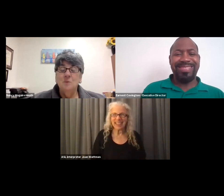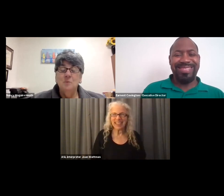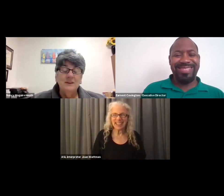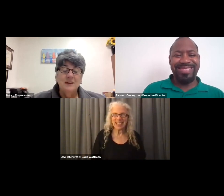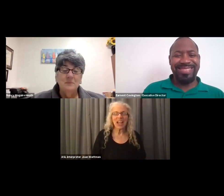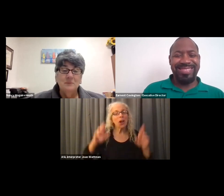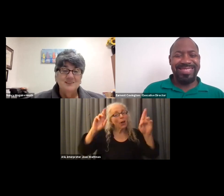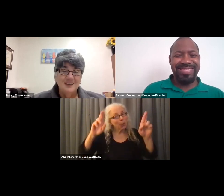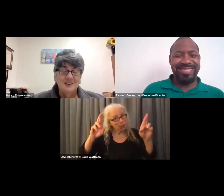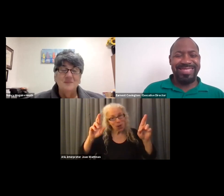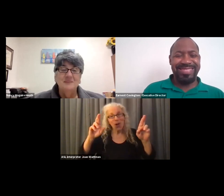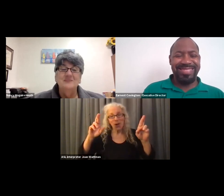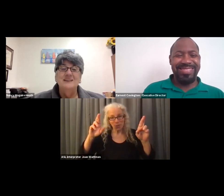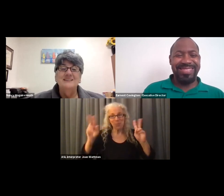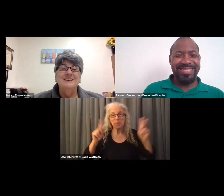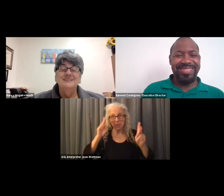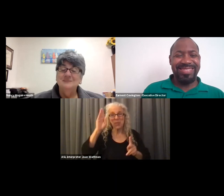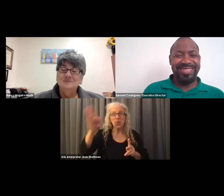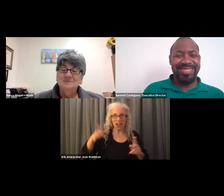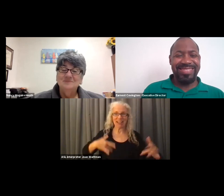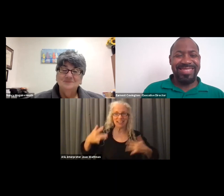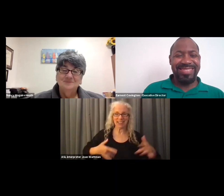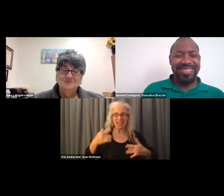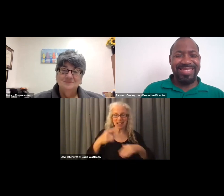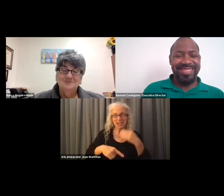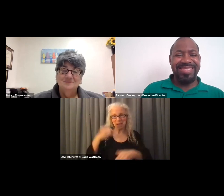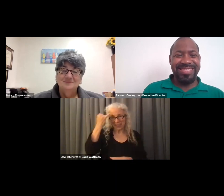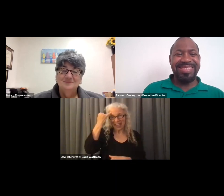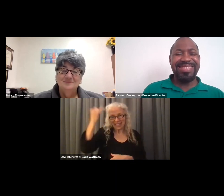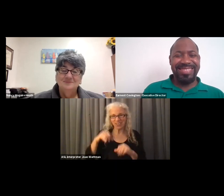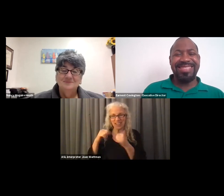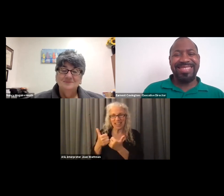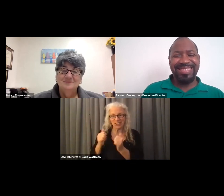Let's hope we can get people excited about this idea.